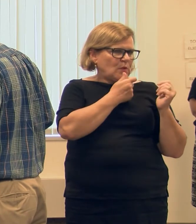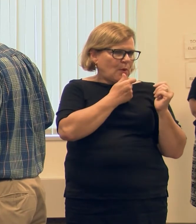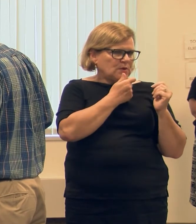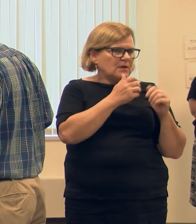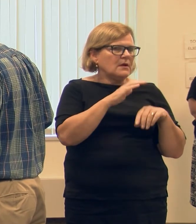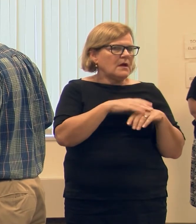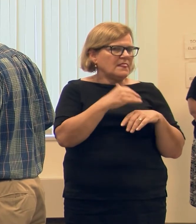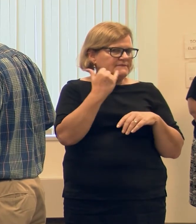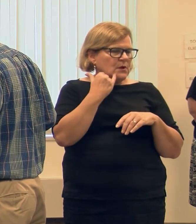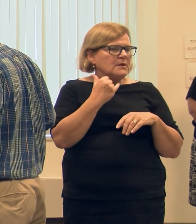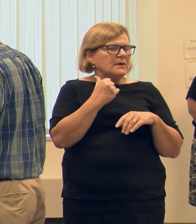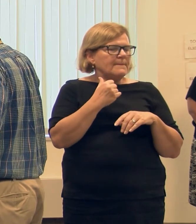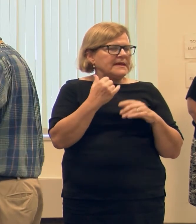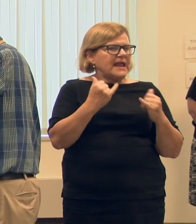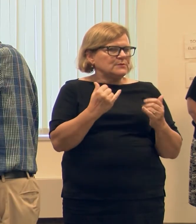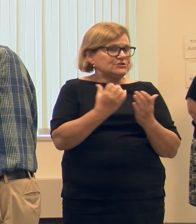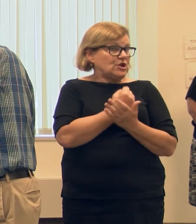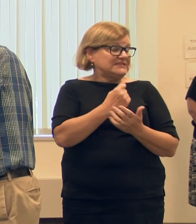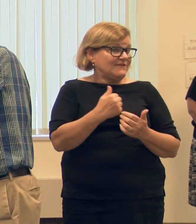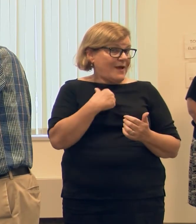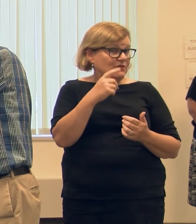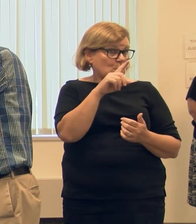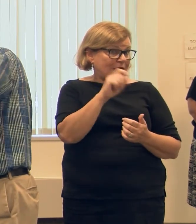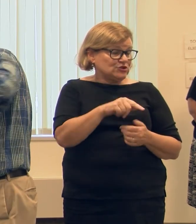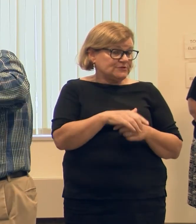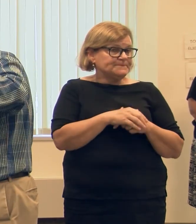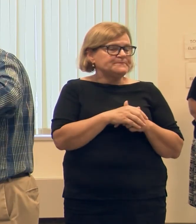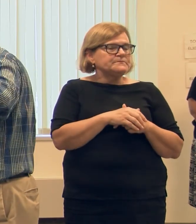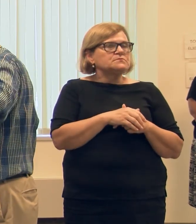know if you have questions or not. But this would be an opportunity if you have any questions.